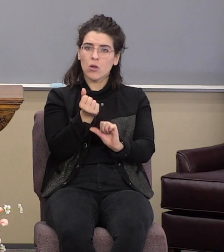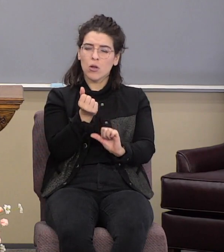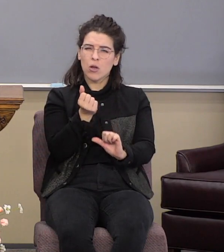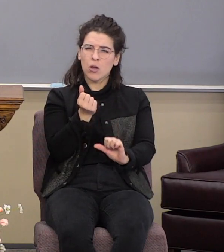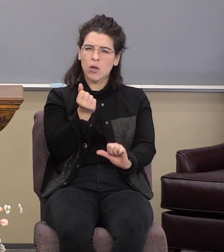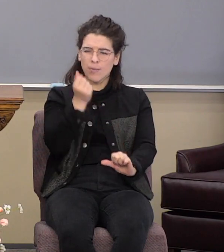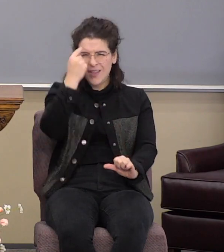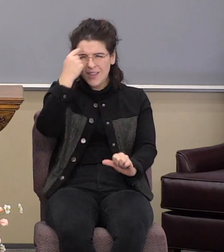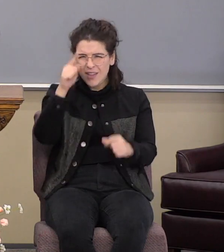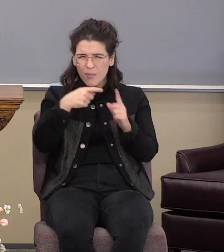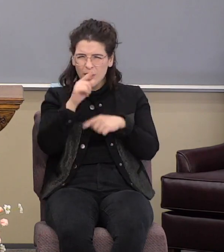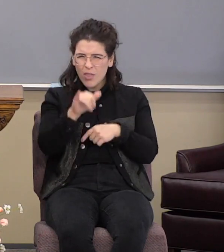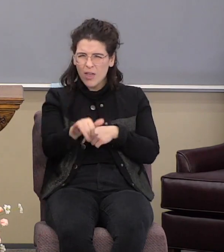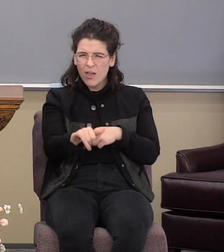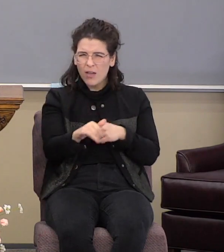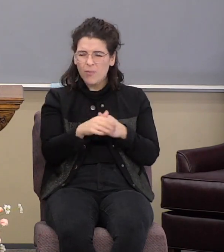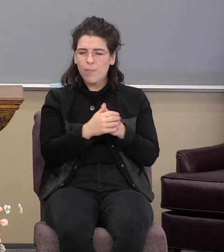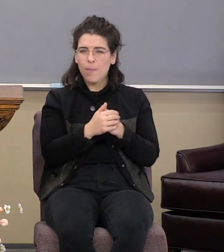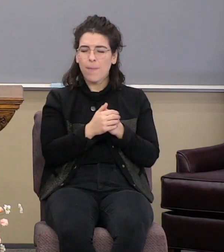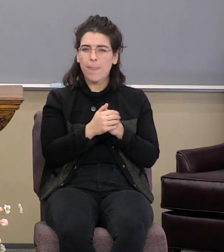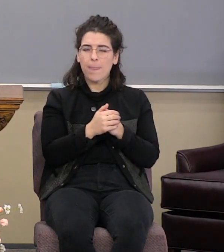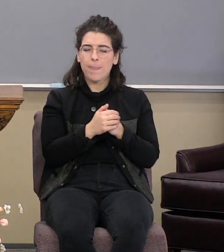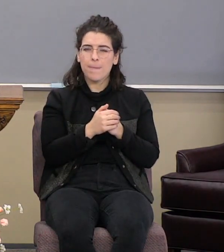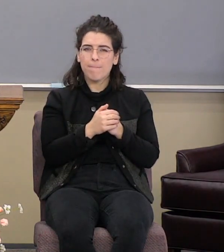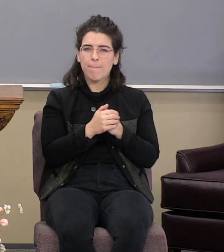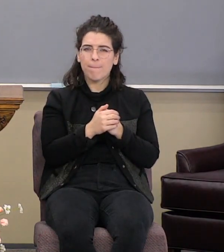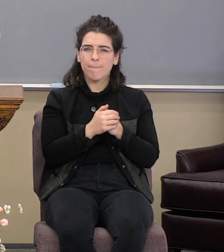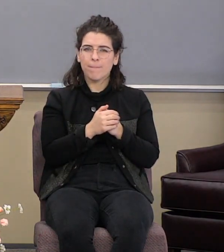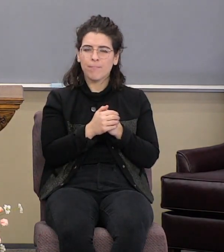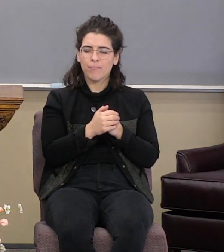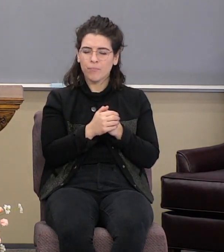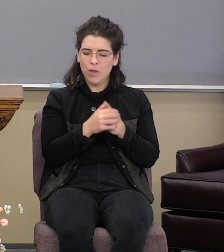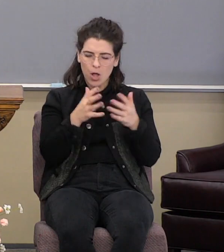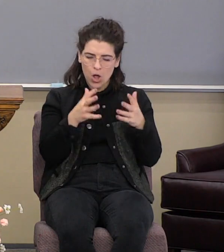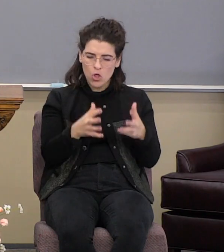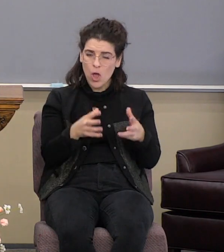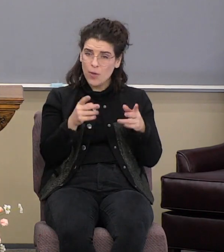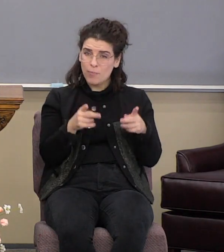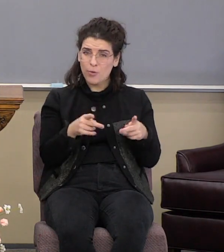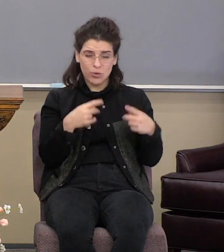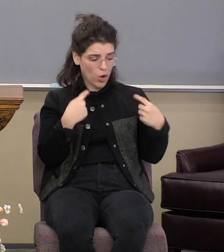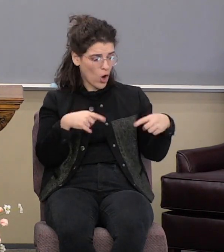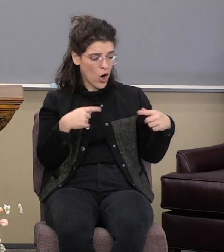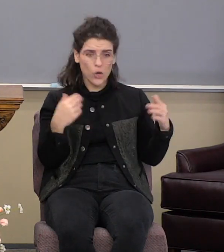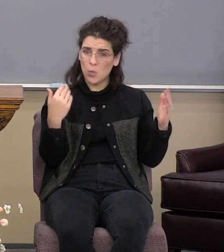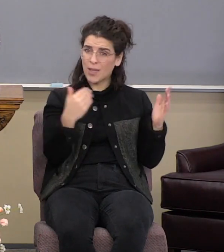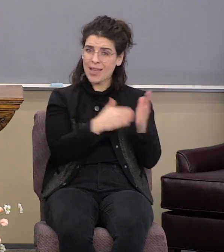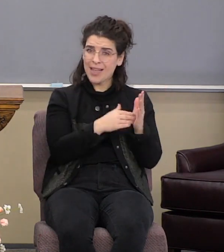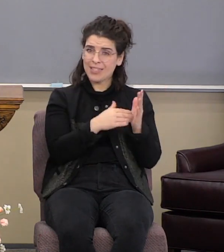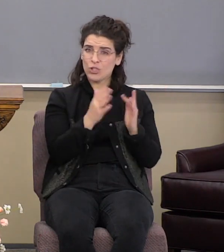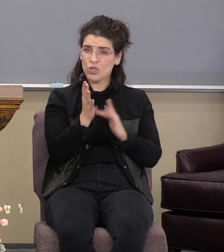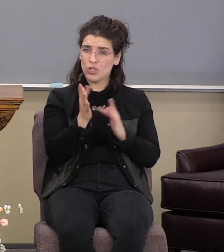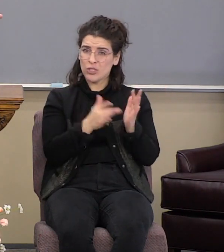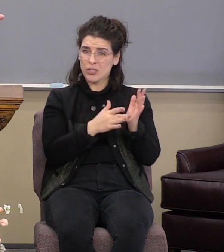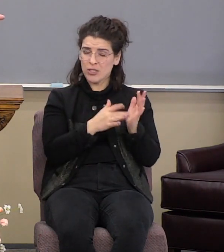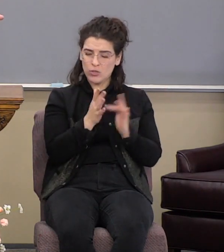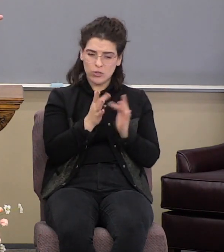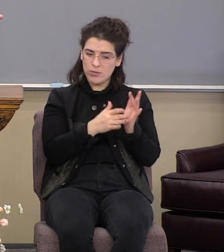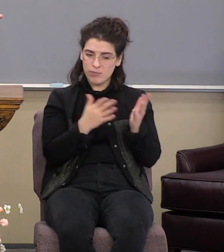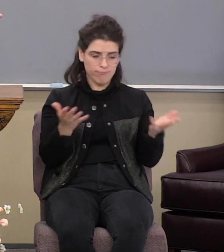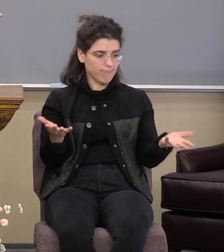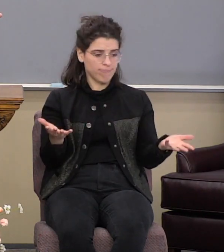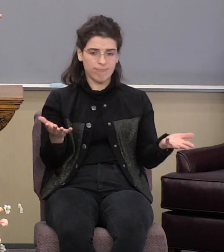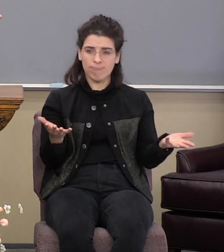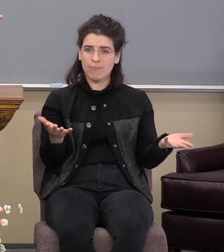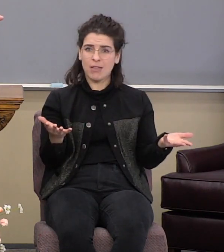I mean, think about that. You know what? A lost person's going to argue against Jesus, and Jesus can just say, "Listen,